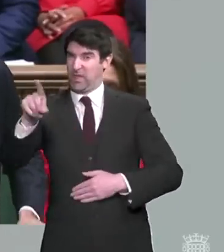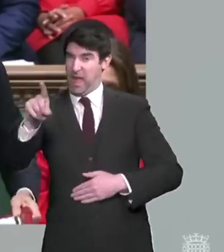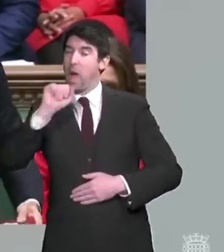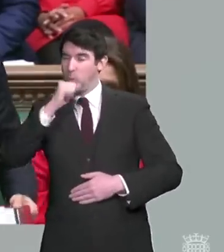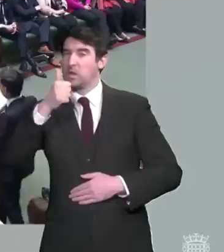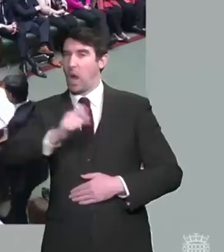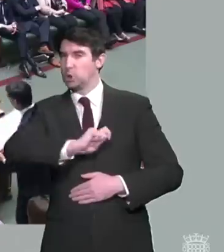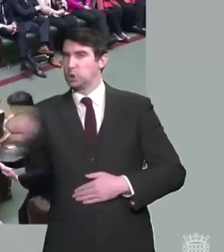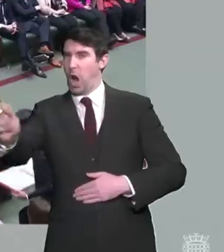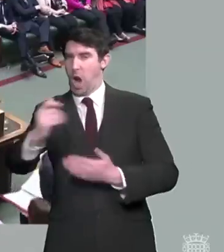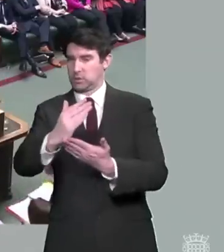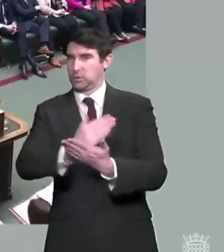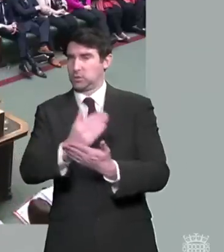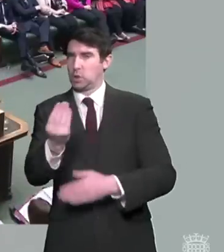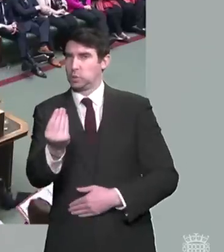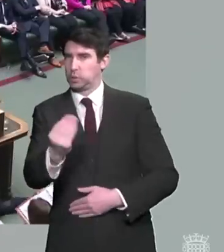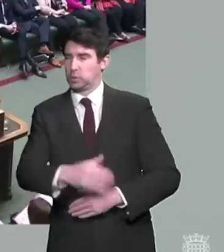very shortly. Keir Starmer.